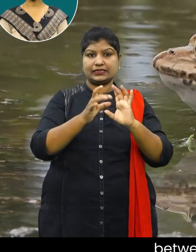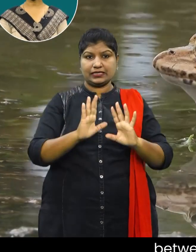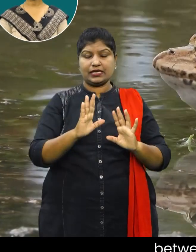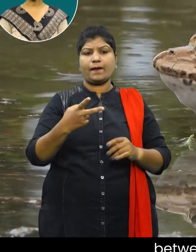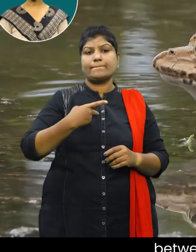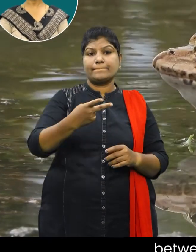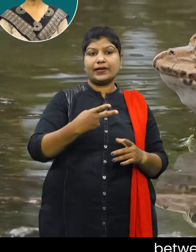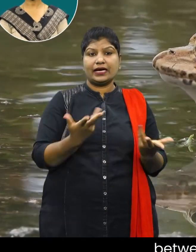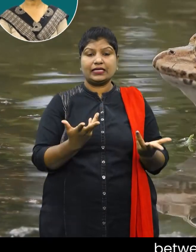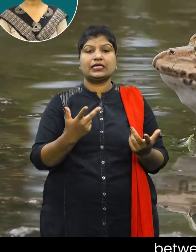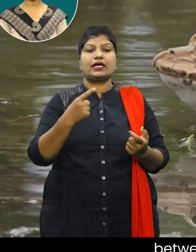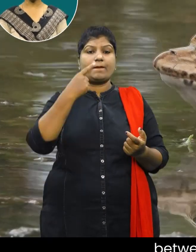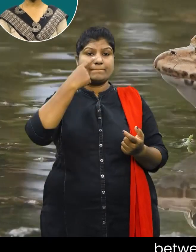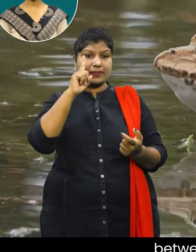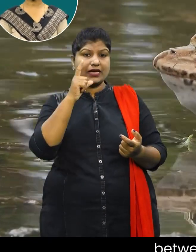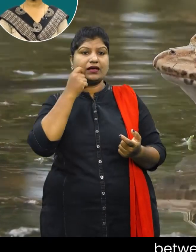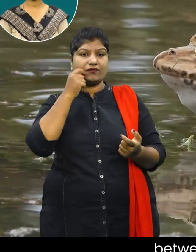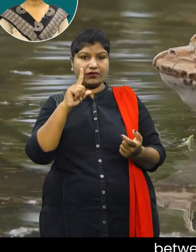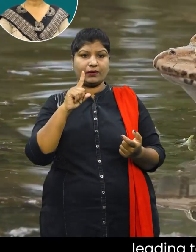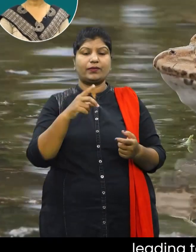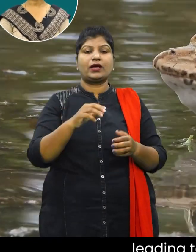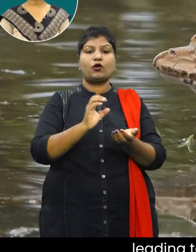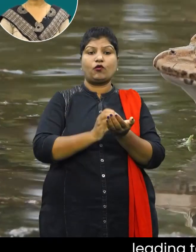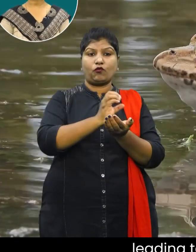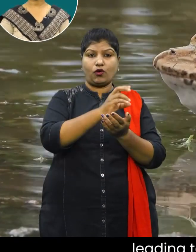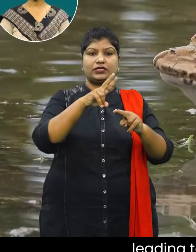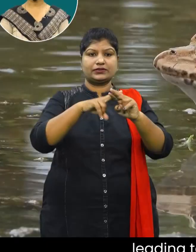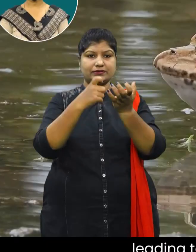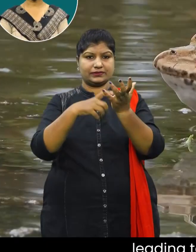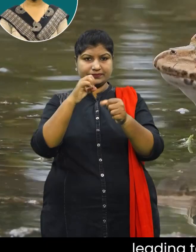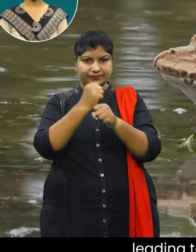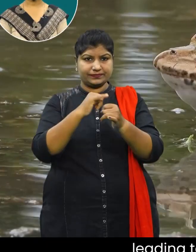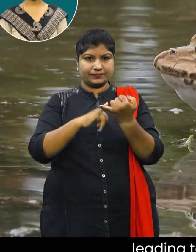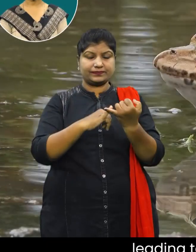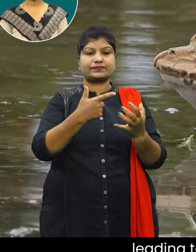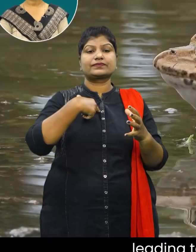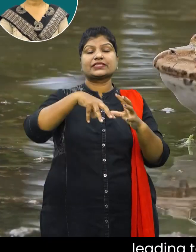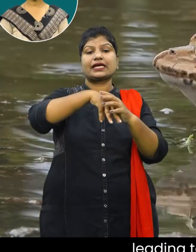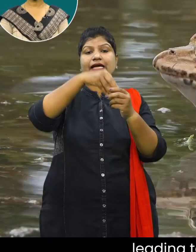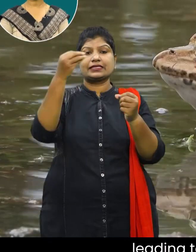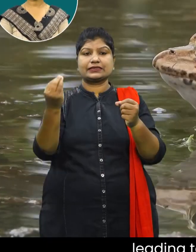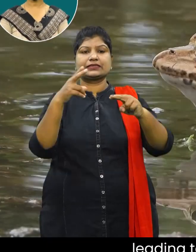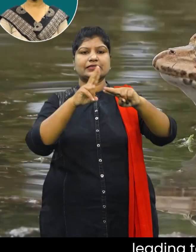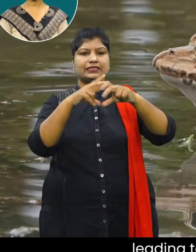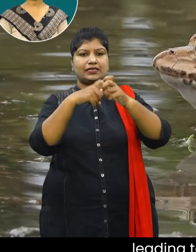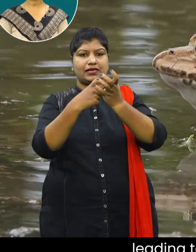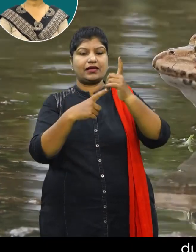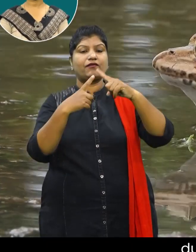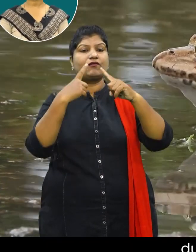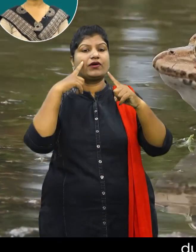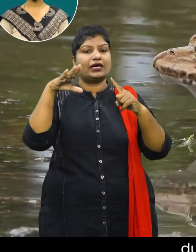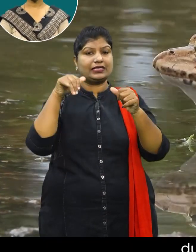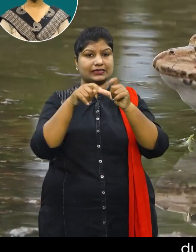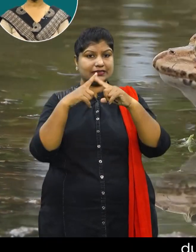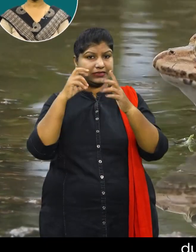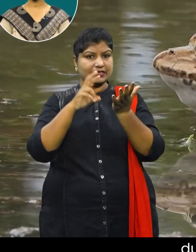between male and female frogs leading to external fertilization usually occurs